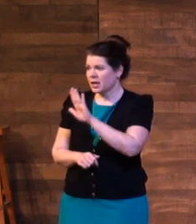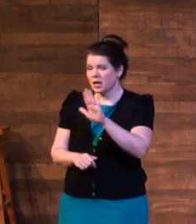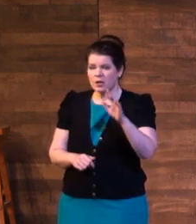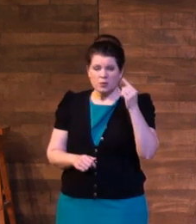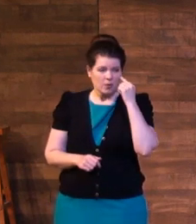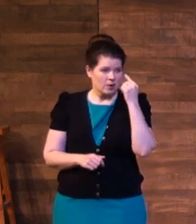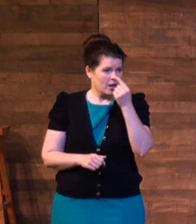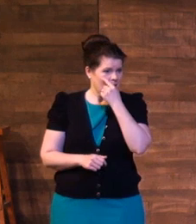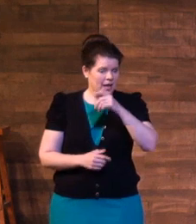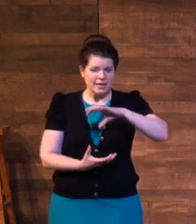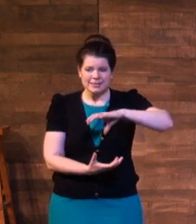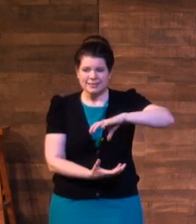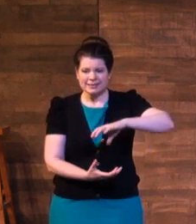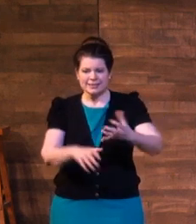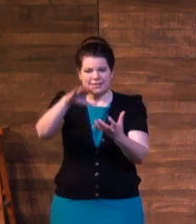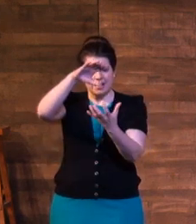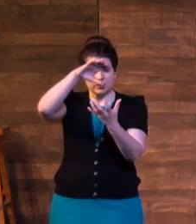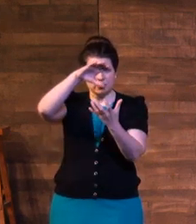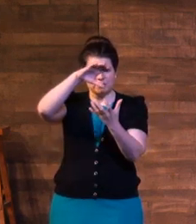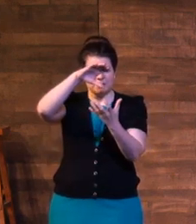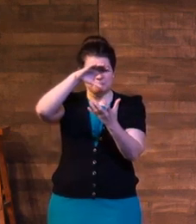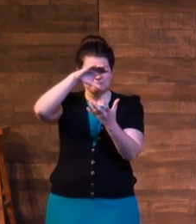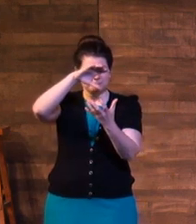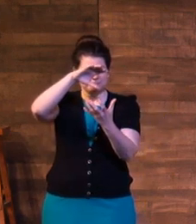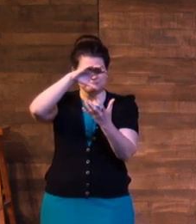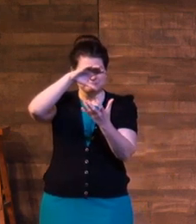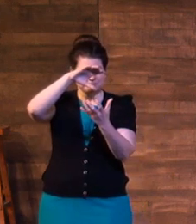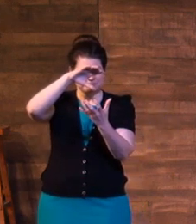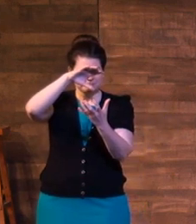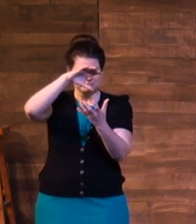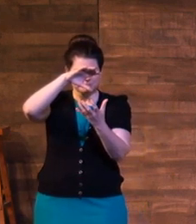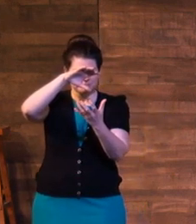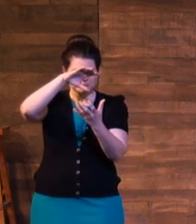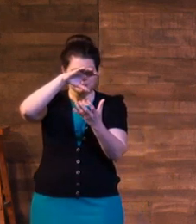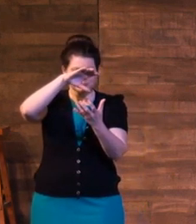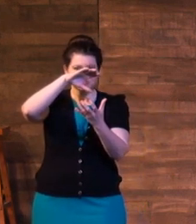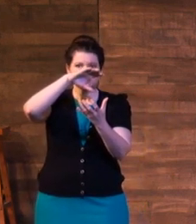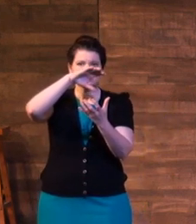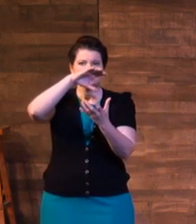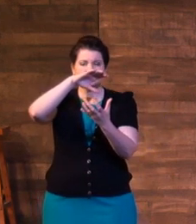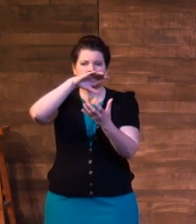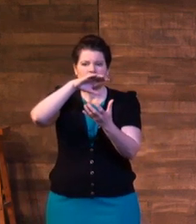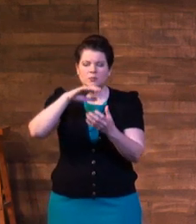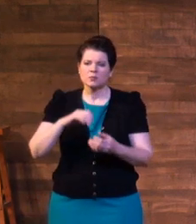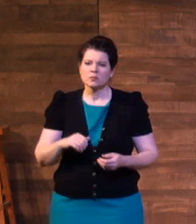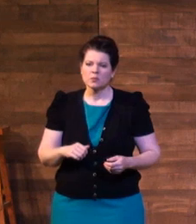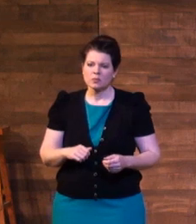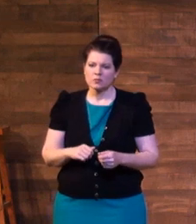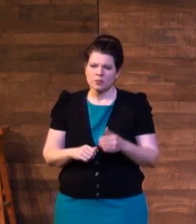And as Steve kind of mentioned this morning, since he mentioned it, I'll follow up on it. You know,